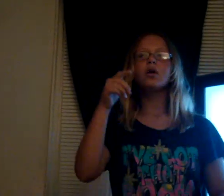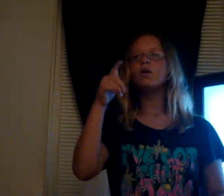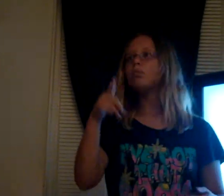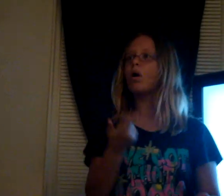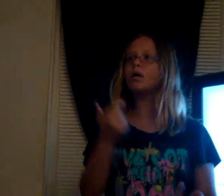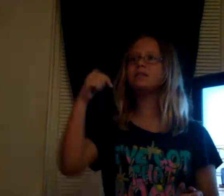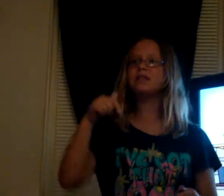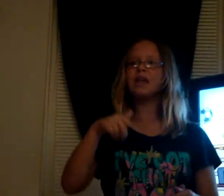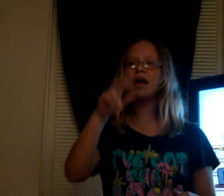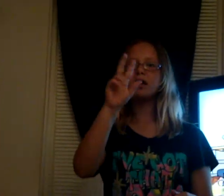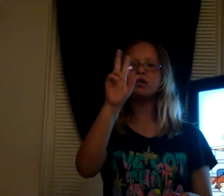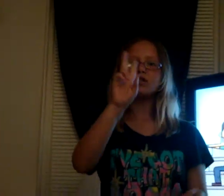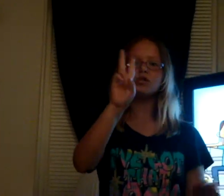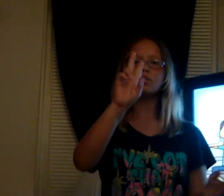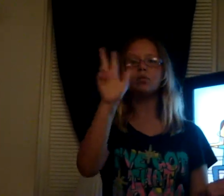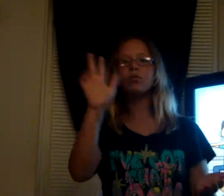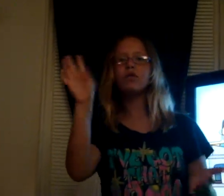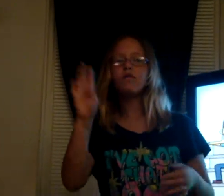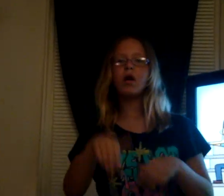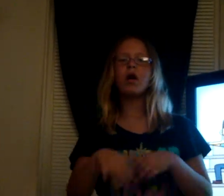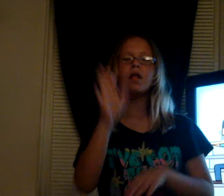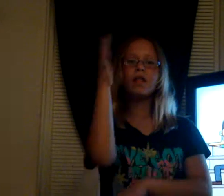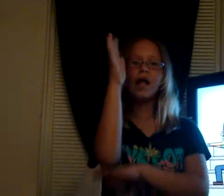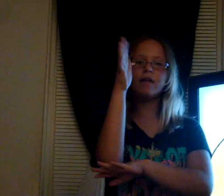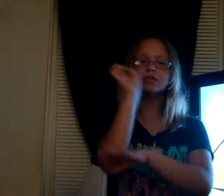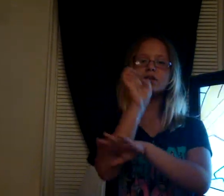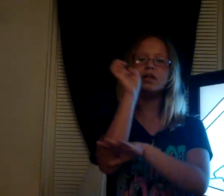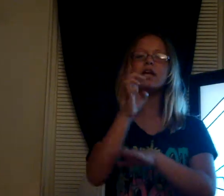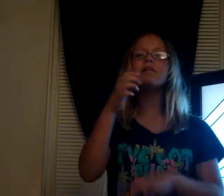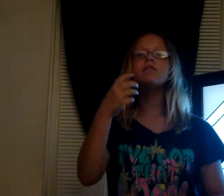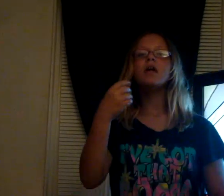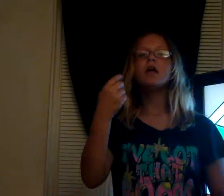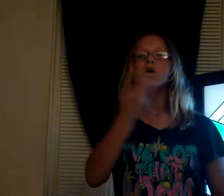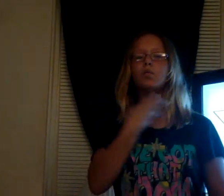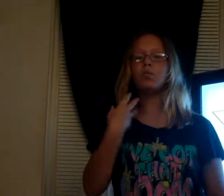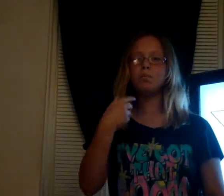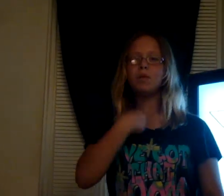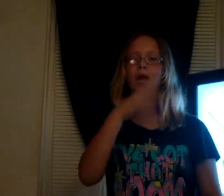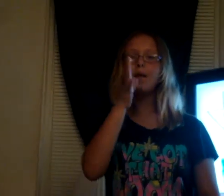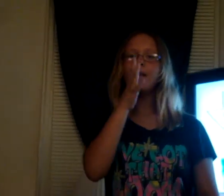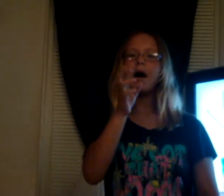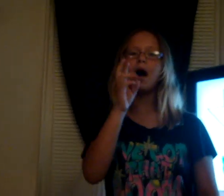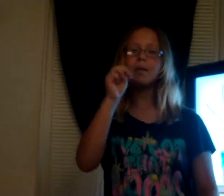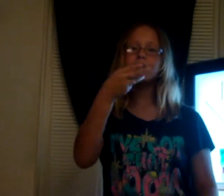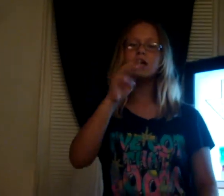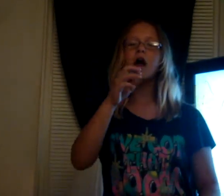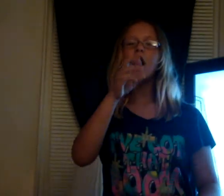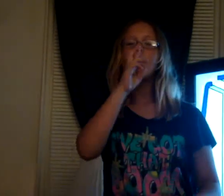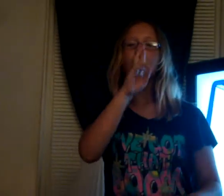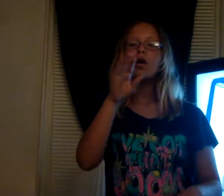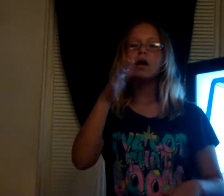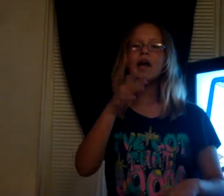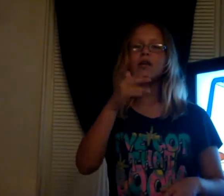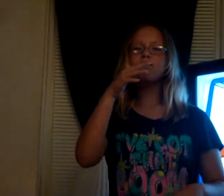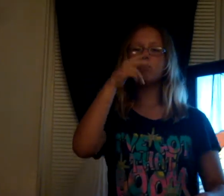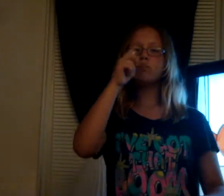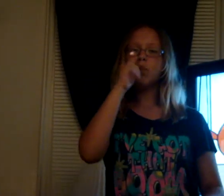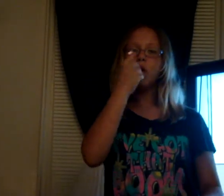they can, without even trying. Capri Sun 100% Juice is a full serving of fruit and no added sugar, so your kids get 100% goodness